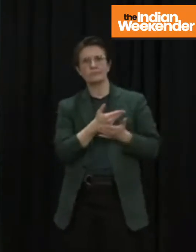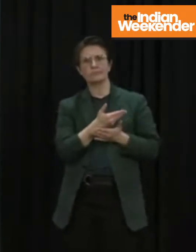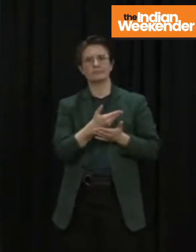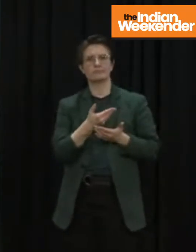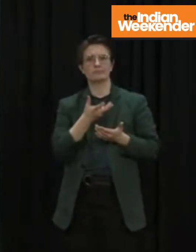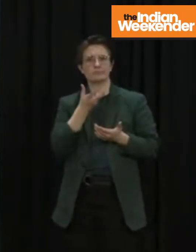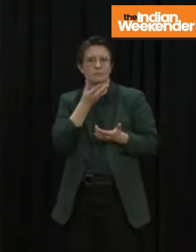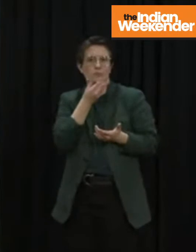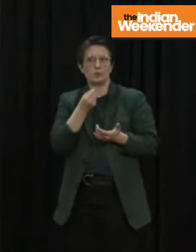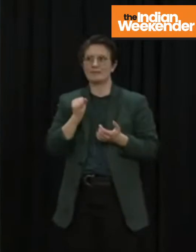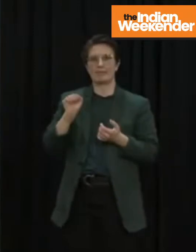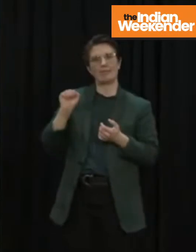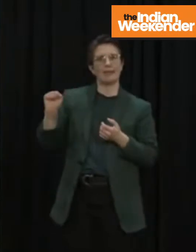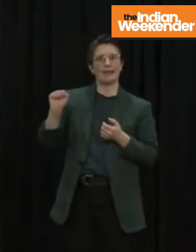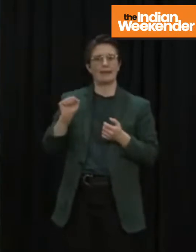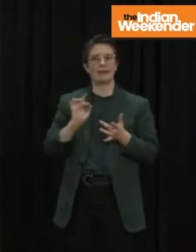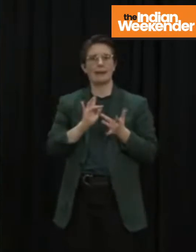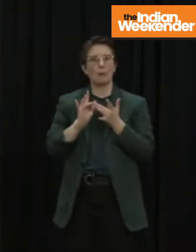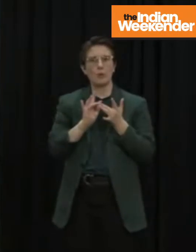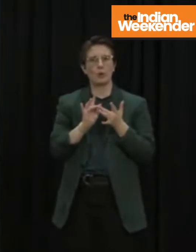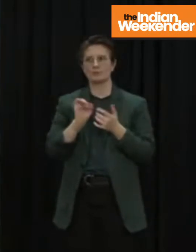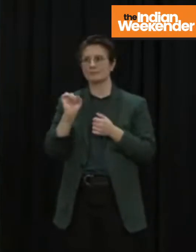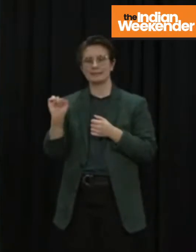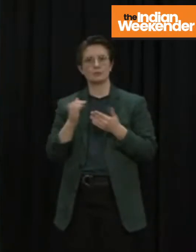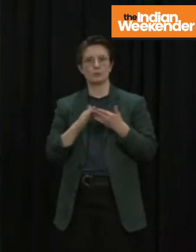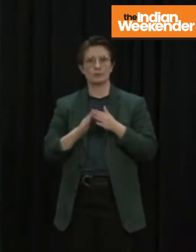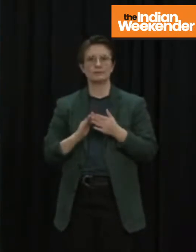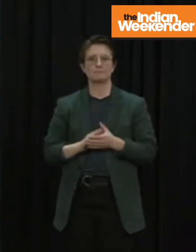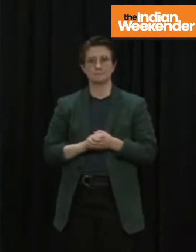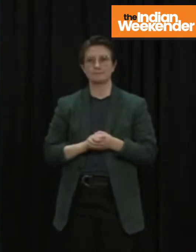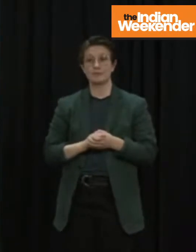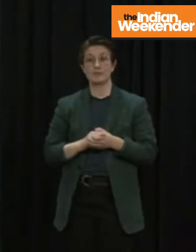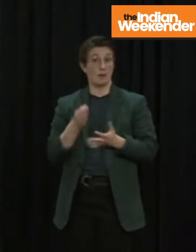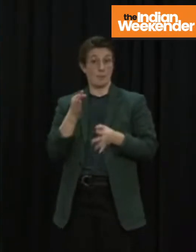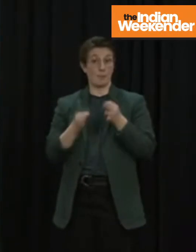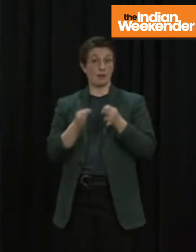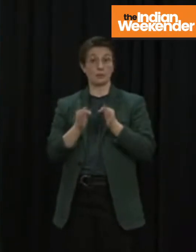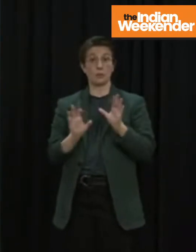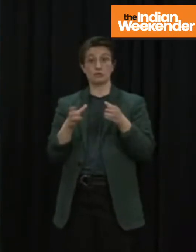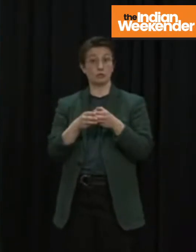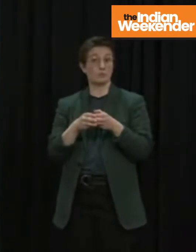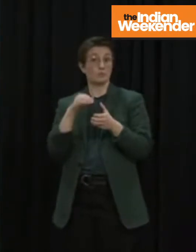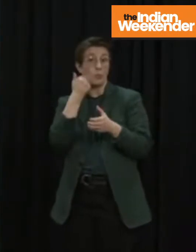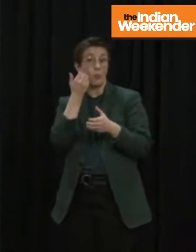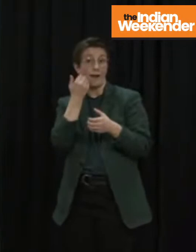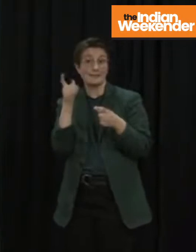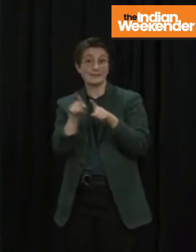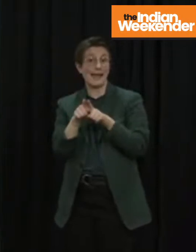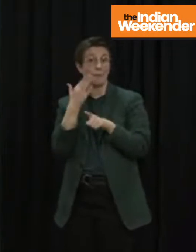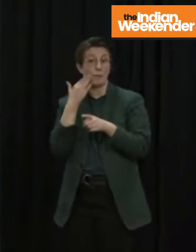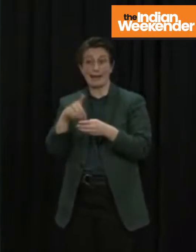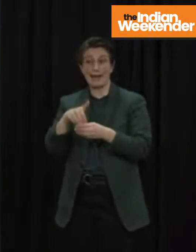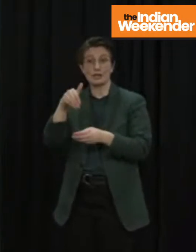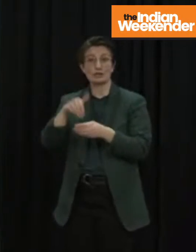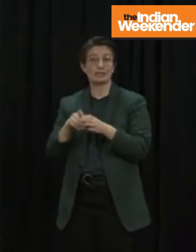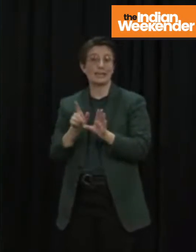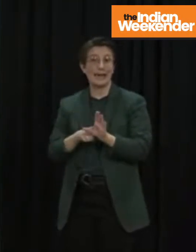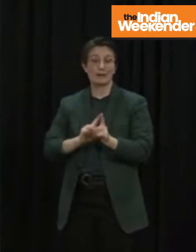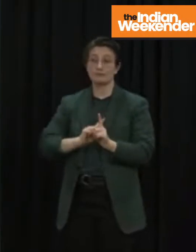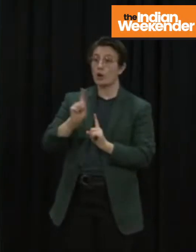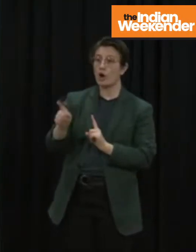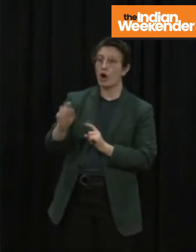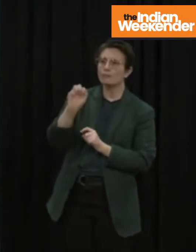political parties do this at election time. We go out and we target groups who otherwise might not get to the polling booth. Civic leaders